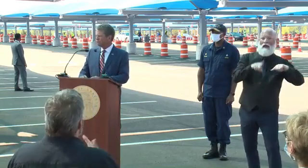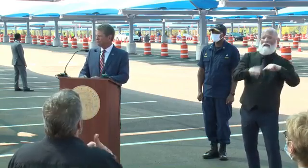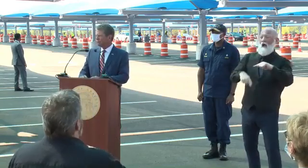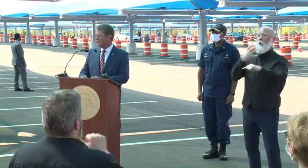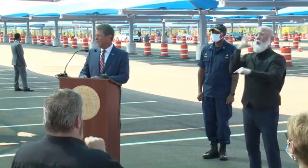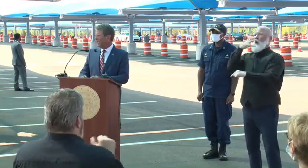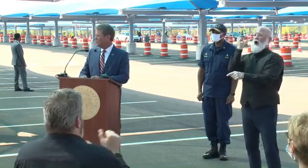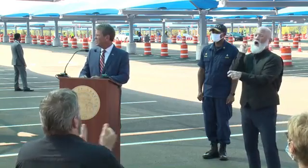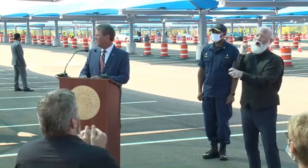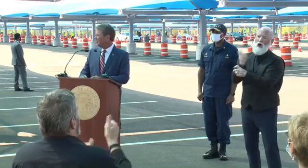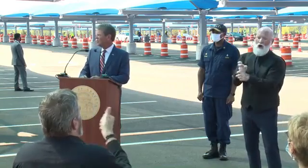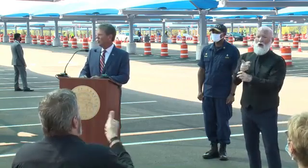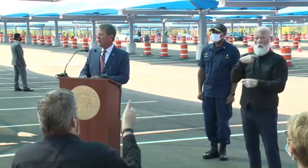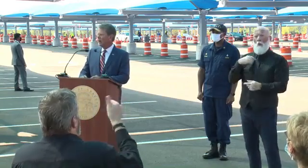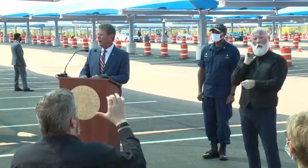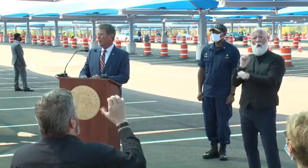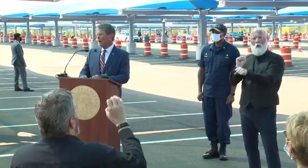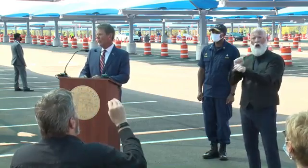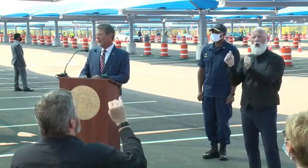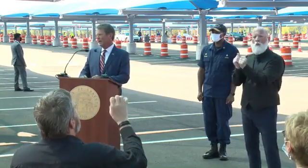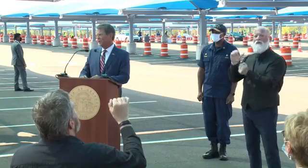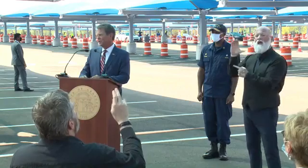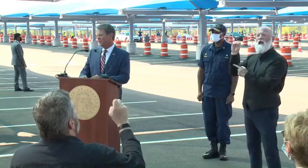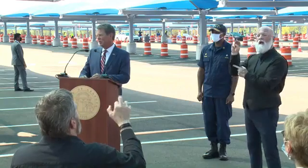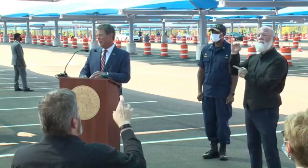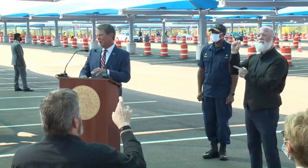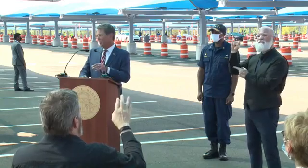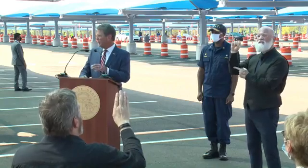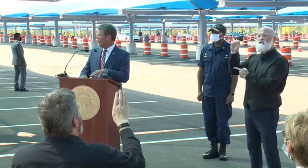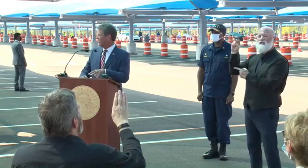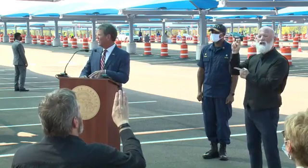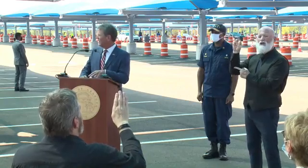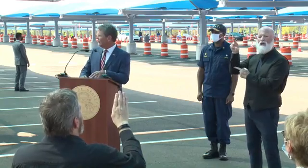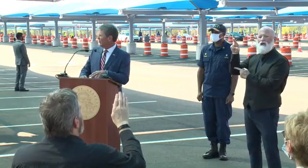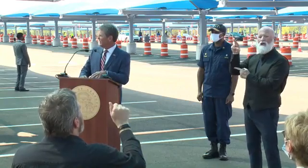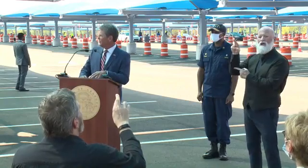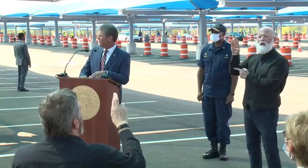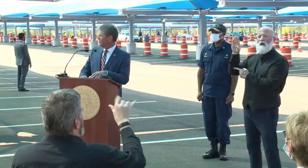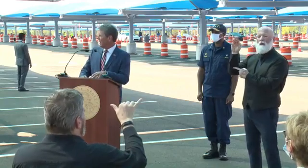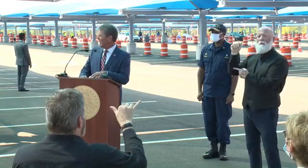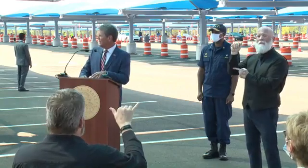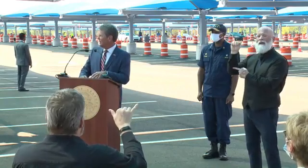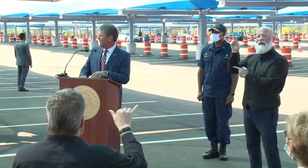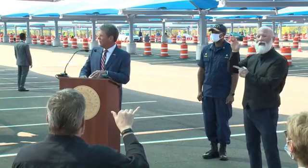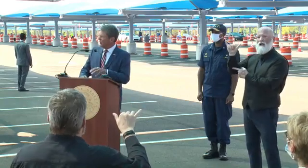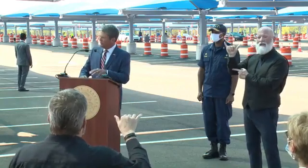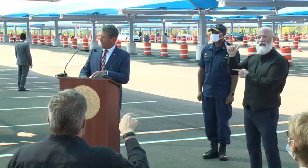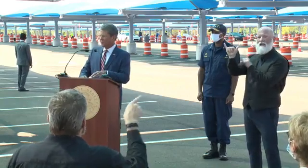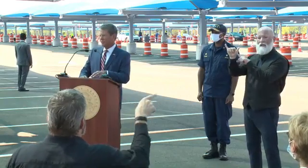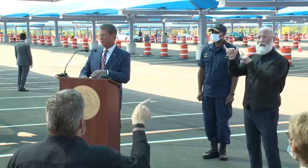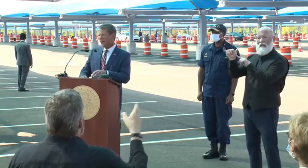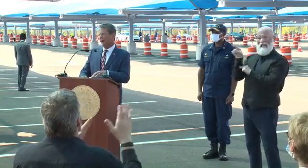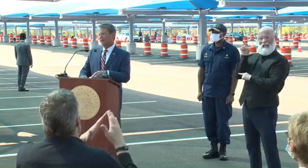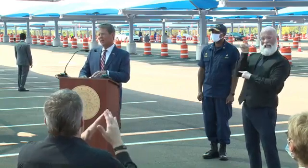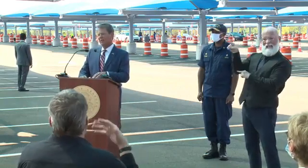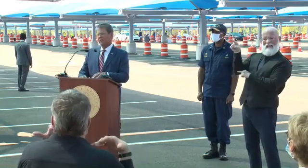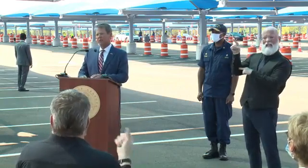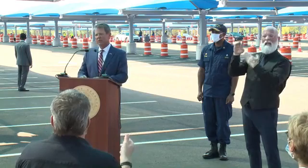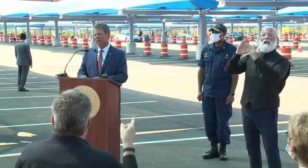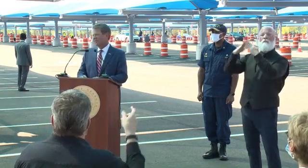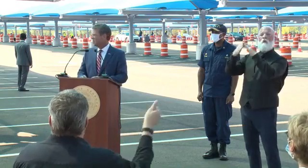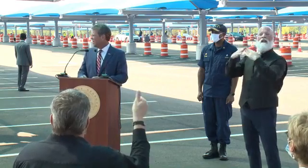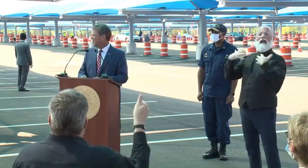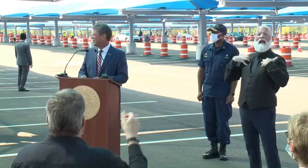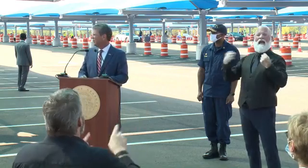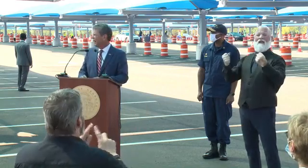Berry and his team as well, on that issue. We want to get where we can do that, but we've also got to make